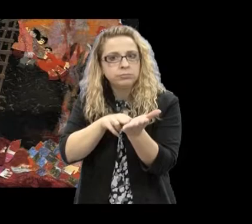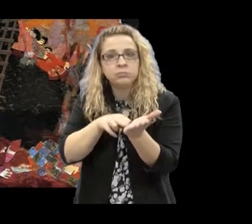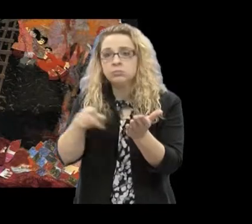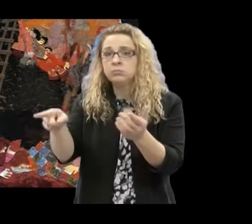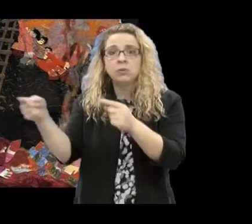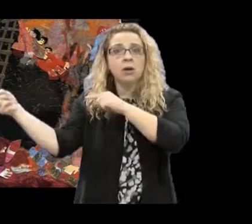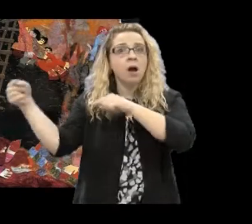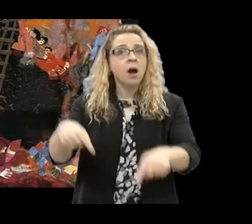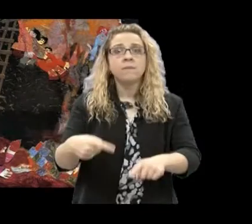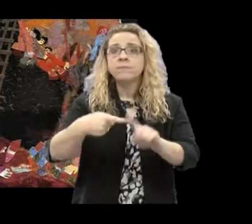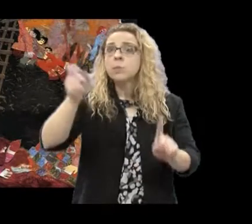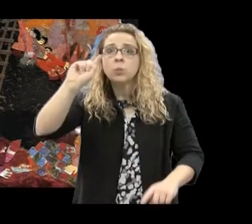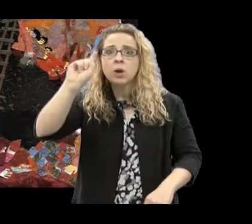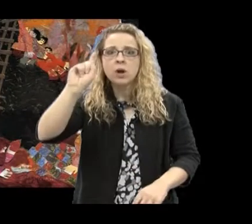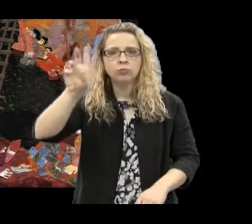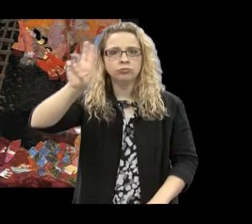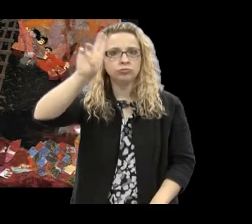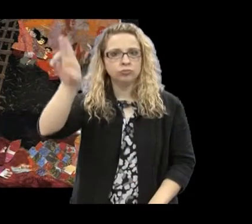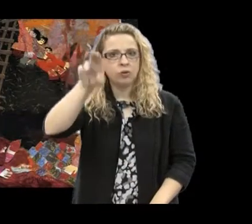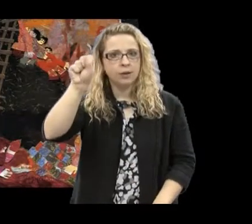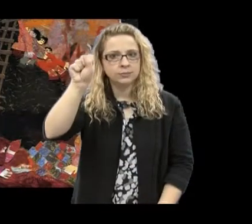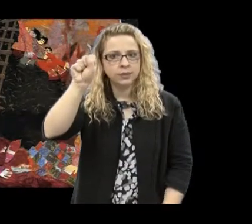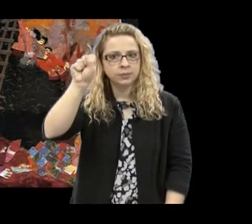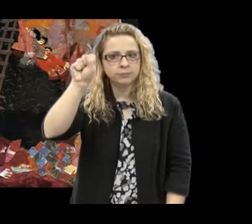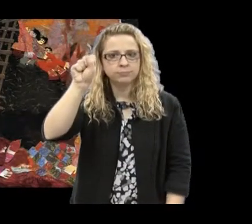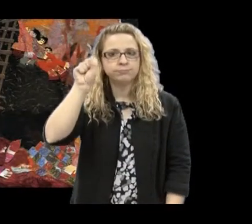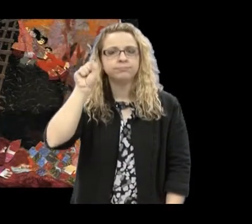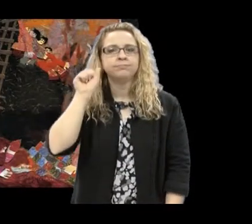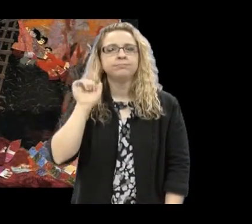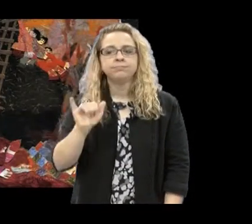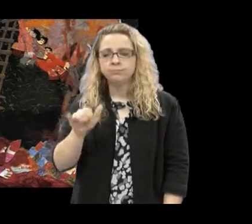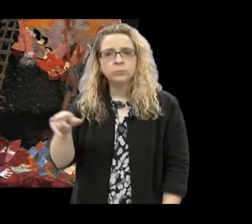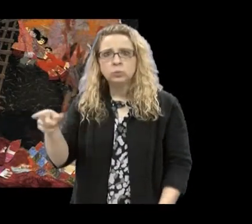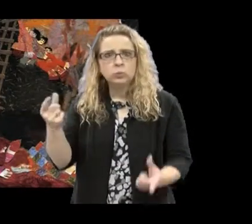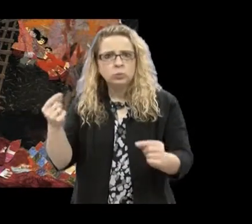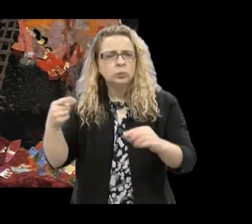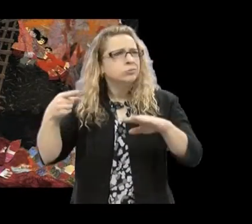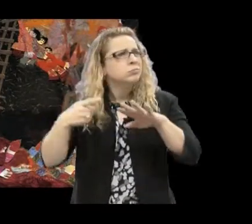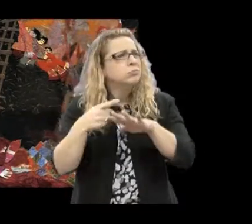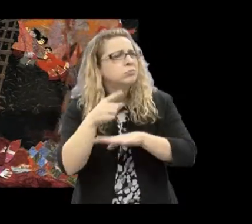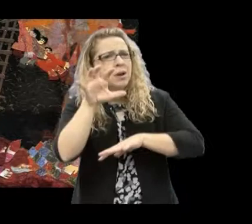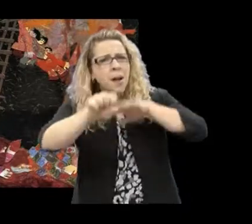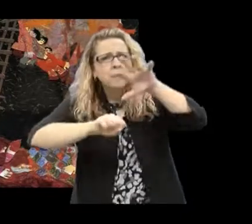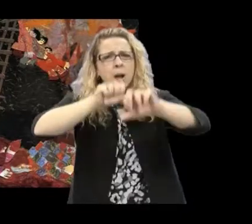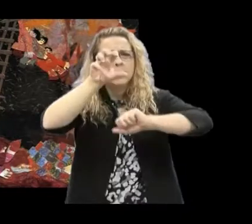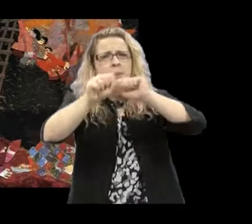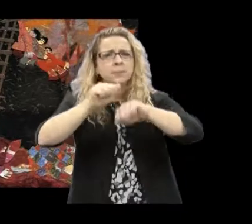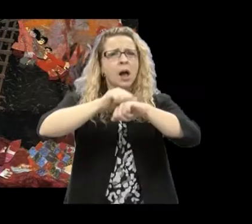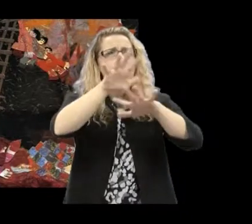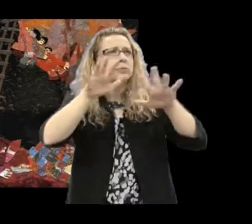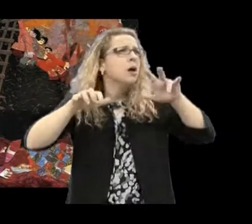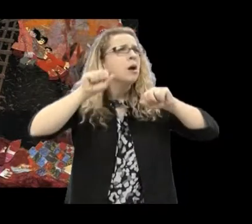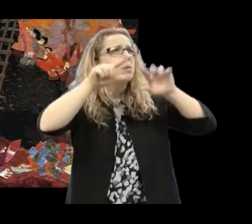He had come from the United States to climb our mountains, but had lost his way.